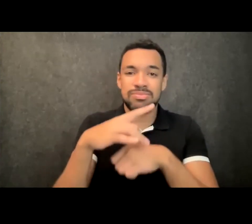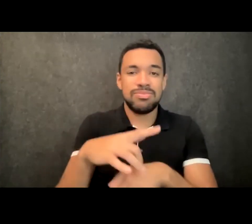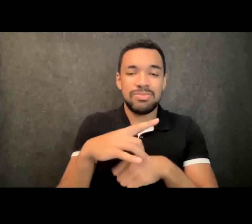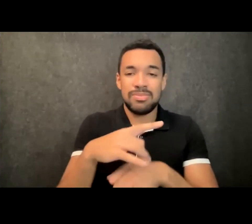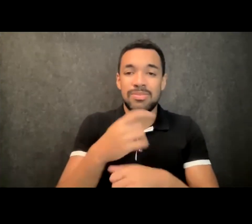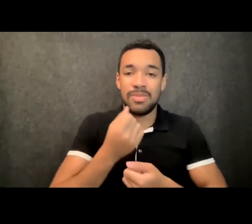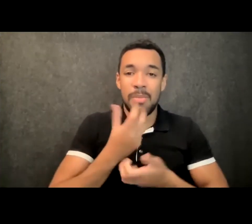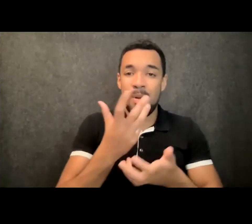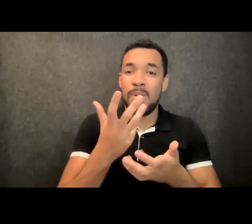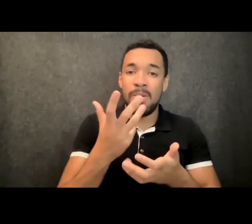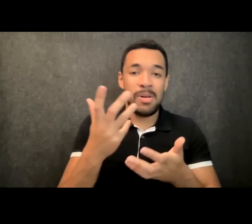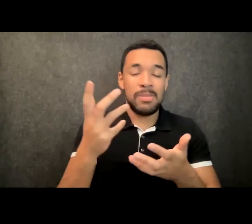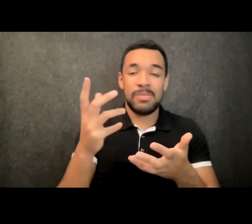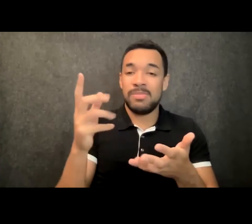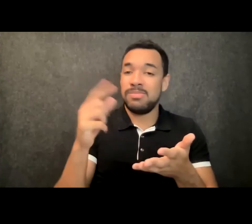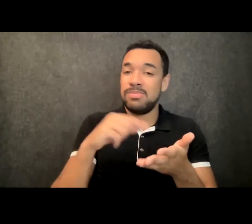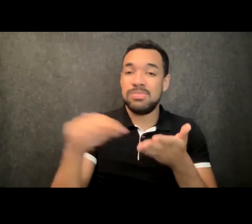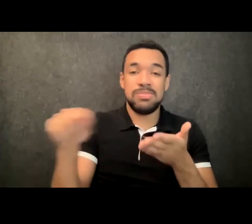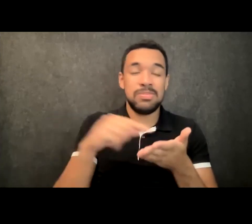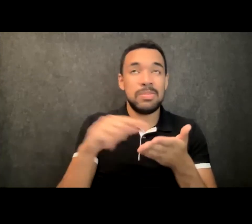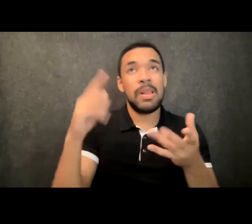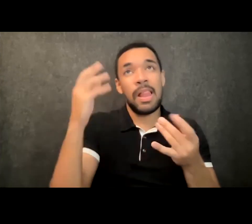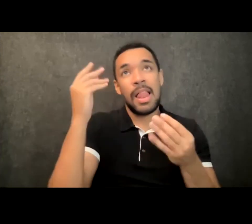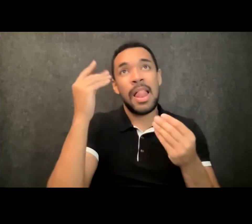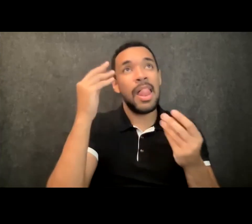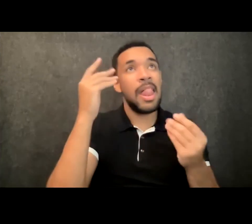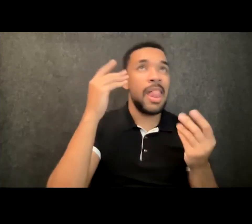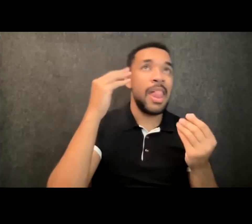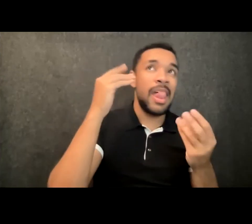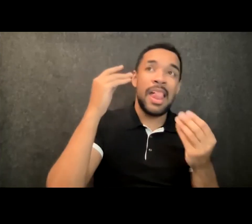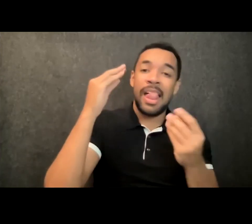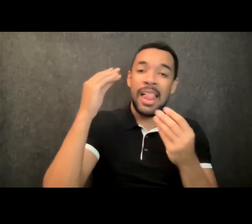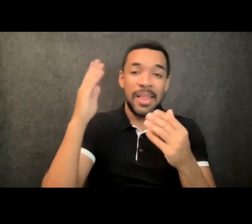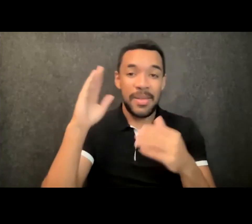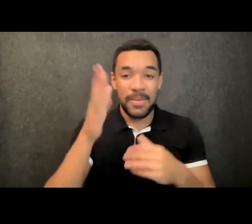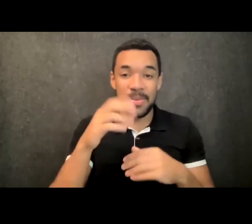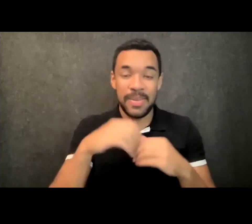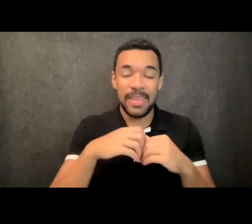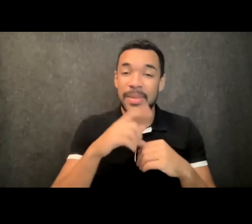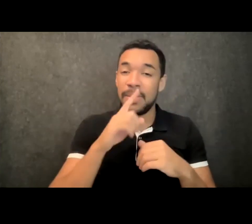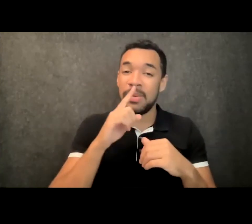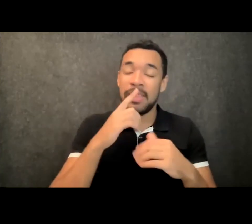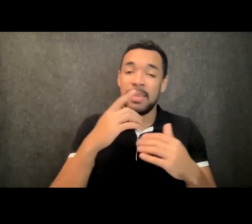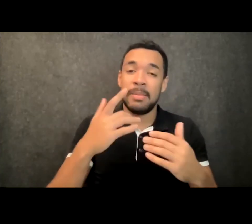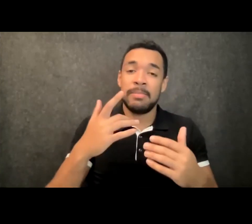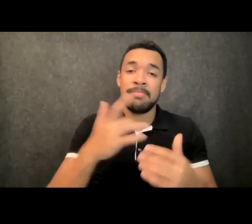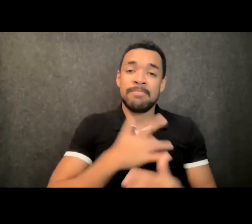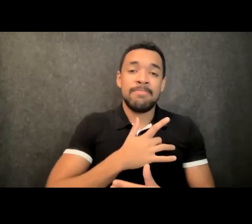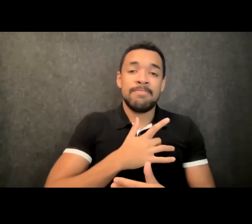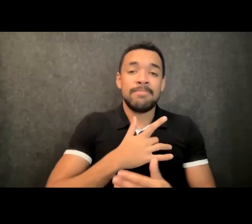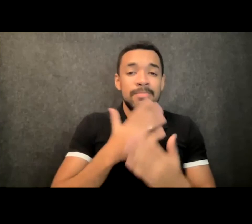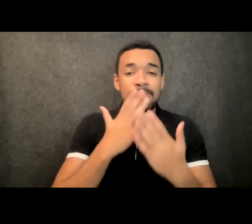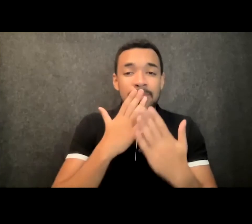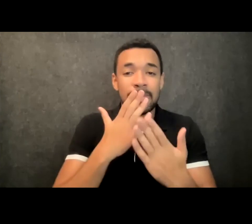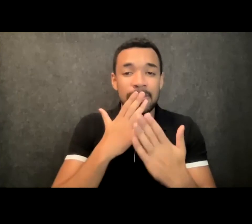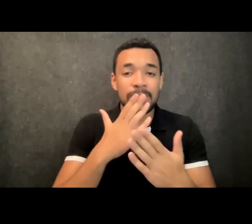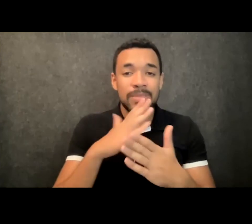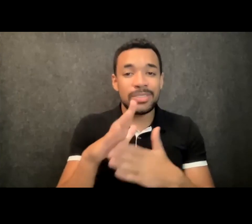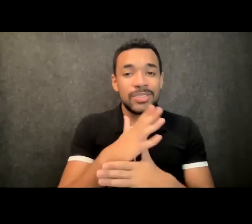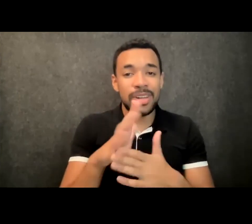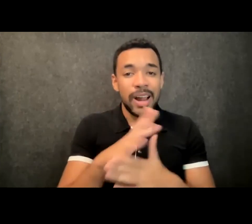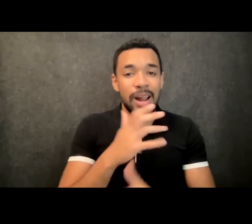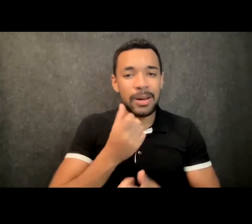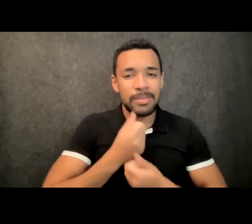the week. I'm really thankful. Yeah, just for the work that you all shared,